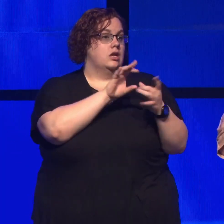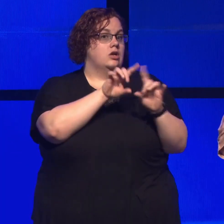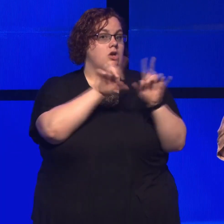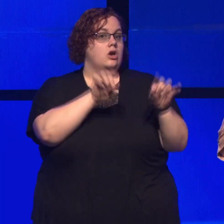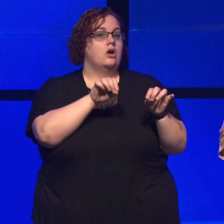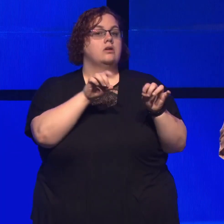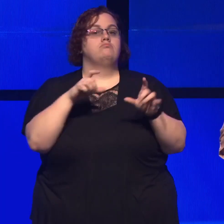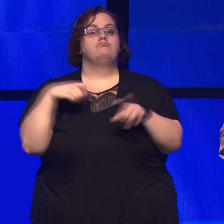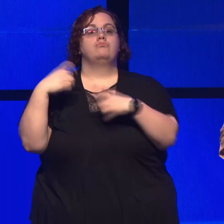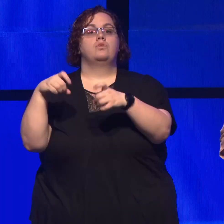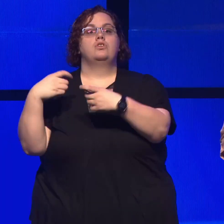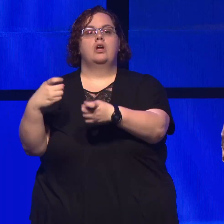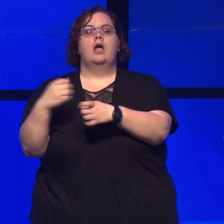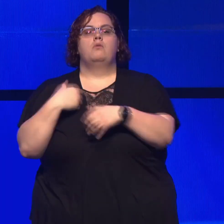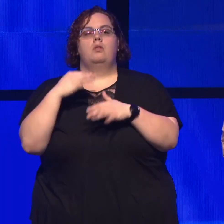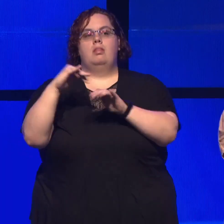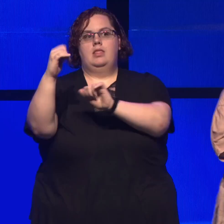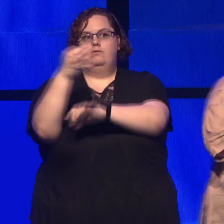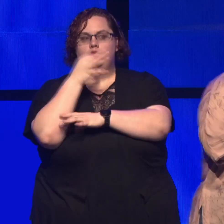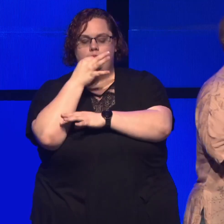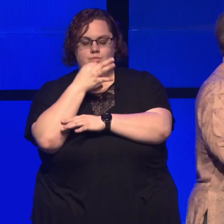donations, and we'll get you out of here shortly.